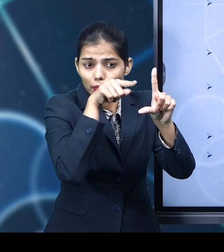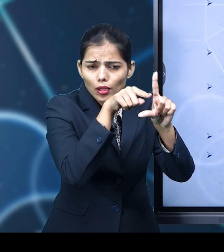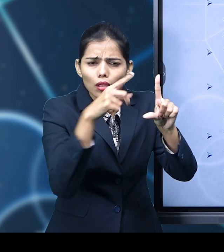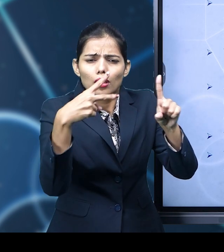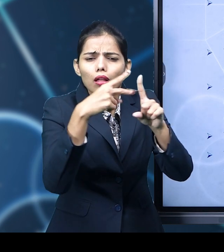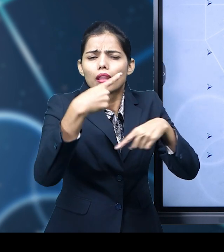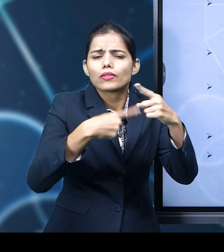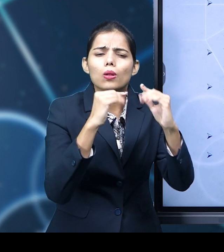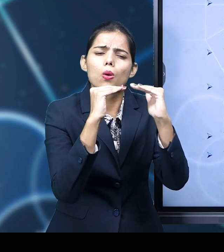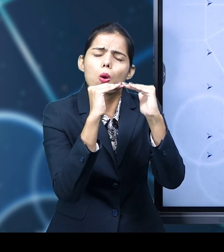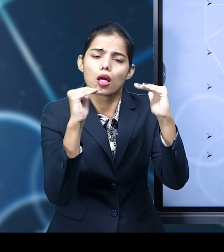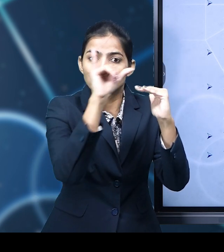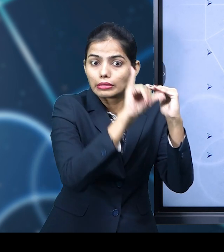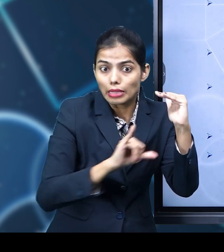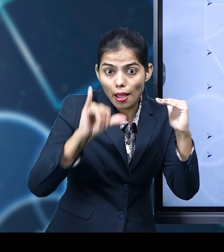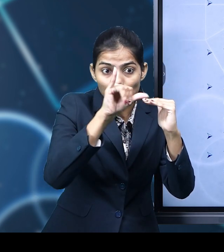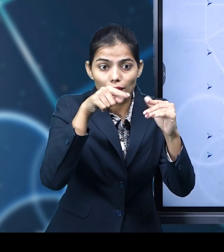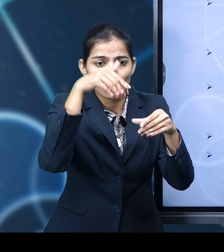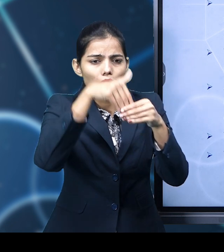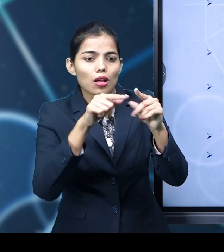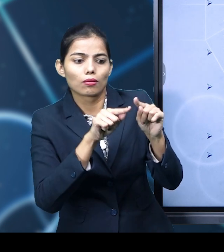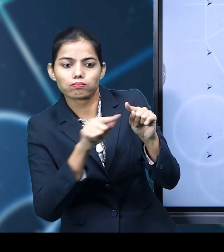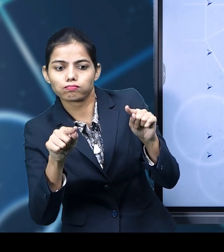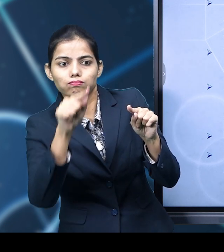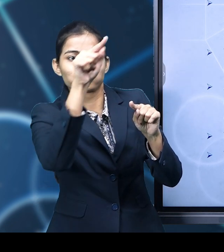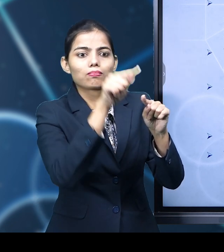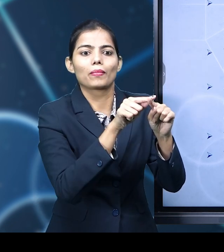always equal to the sum of the interior opposite angles.